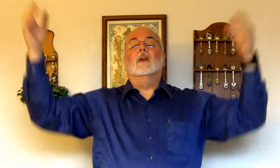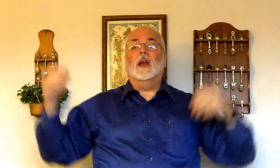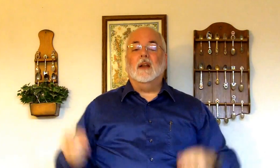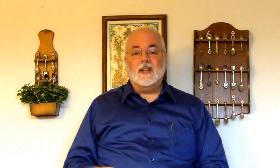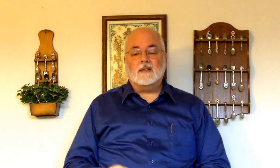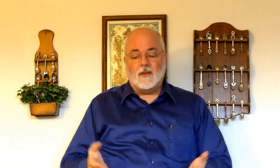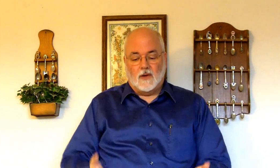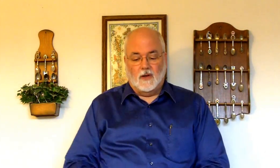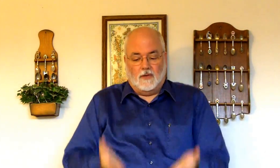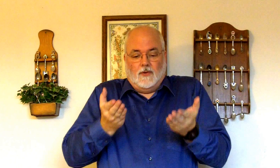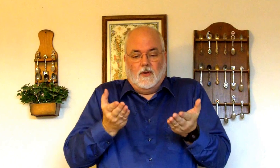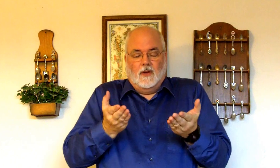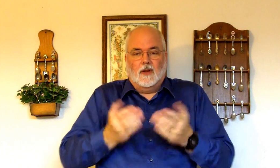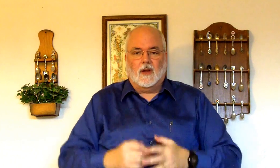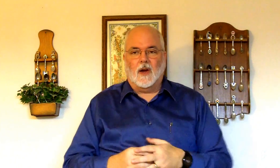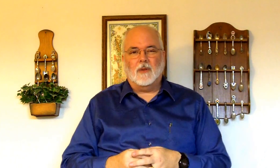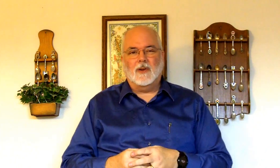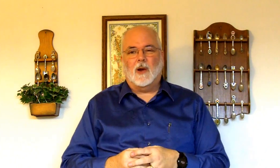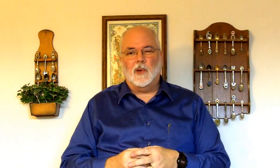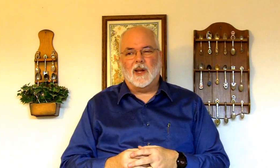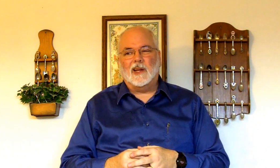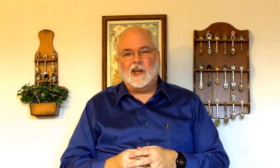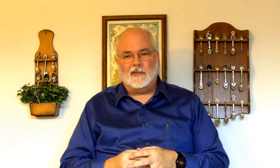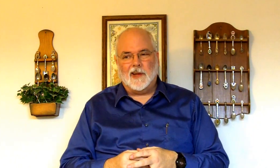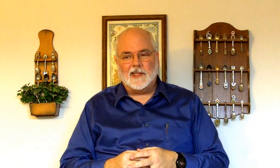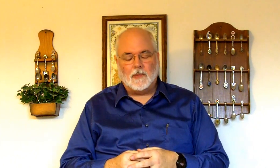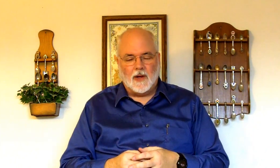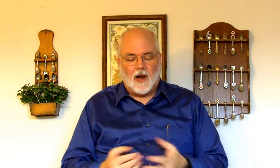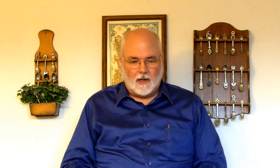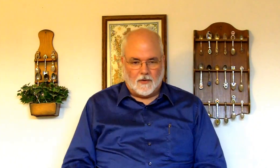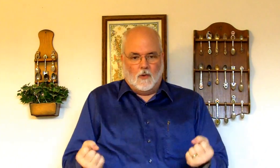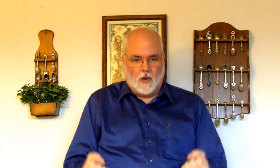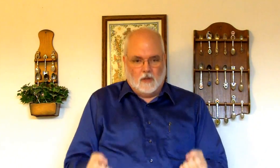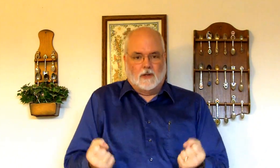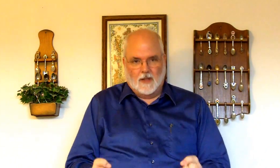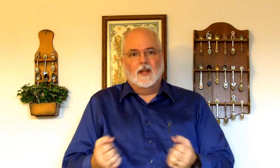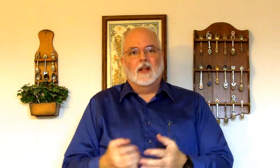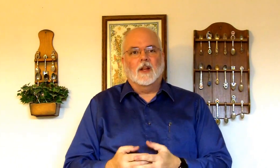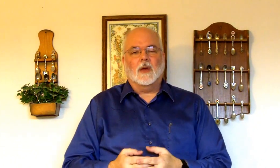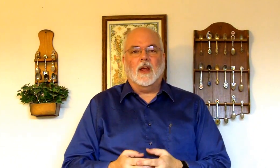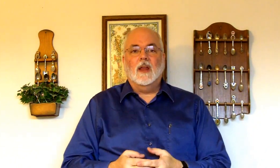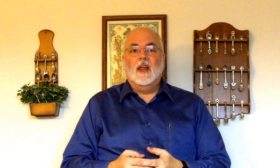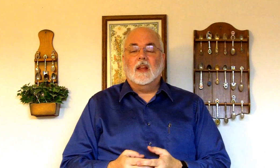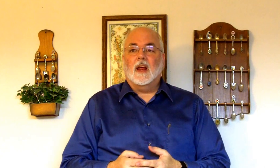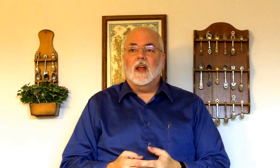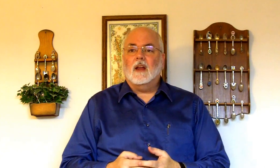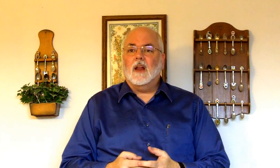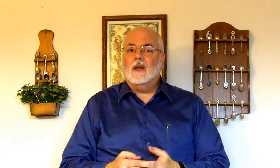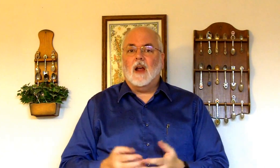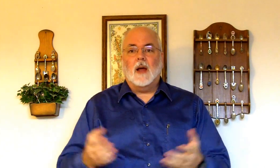Okay, now this is time for lift. All right, but you're not really lifting something. You're not lifting weights. Okay? And I'm